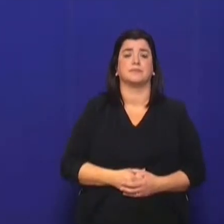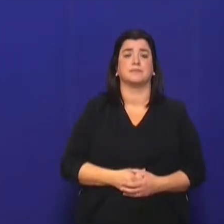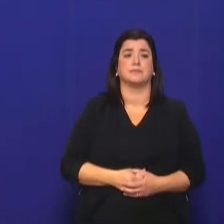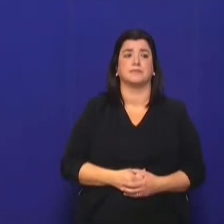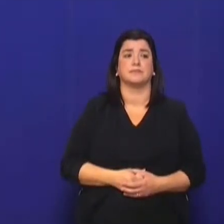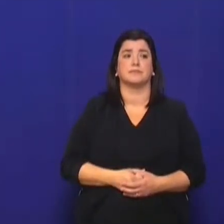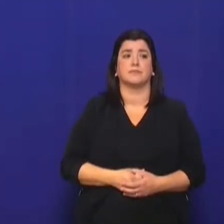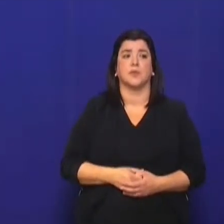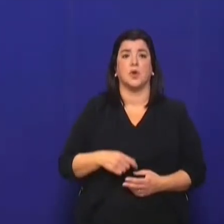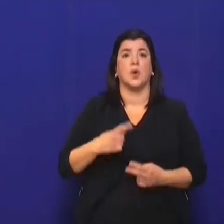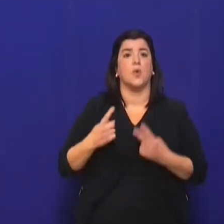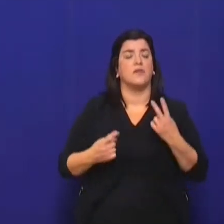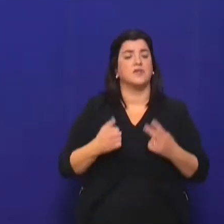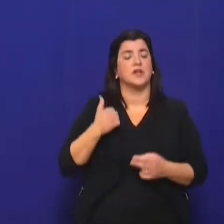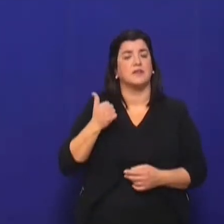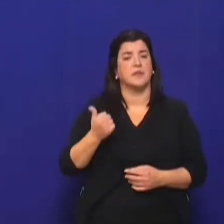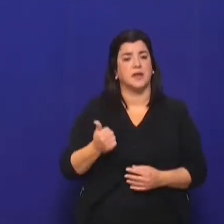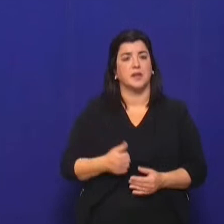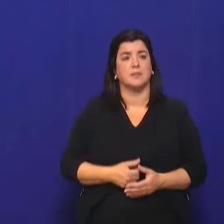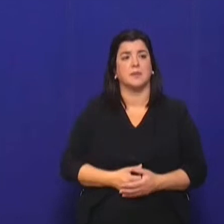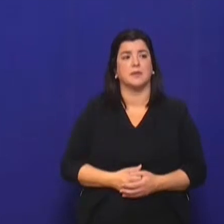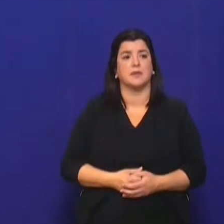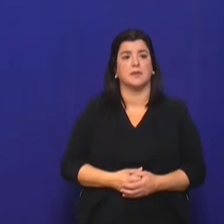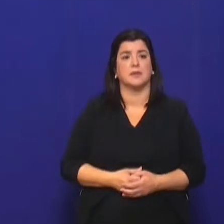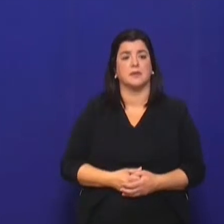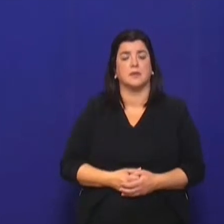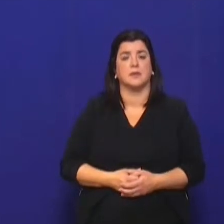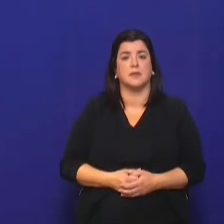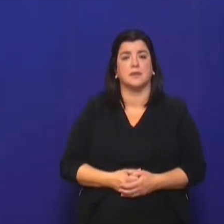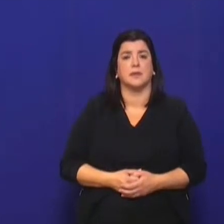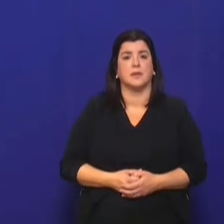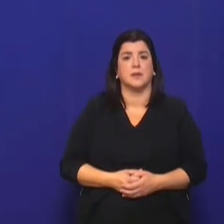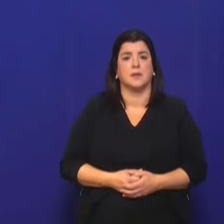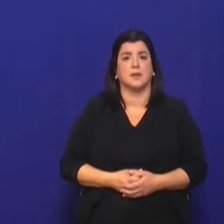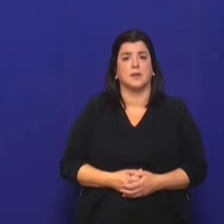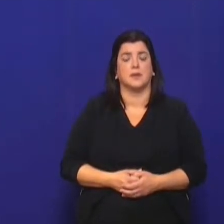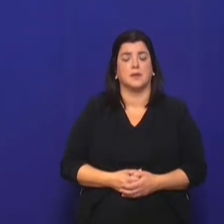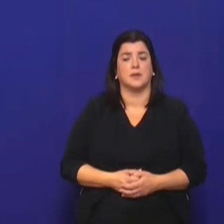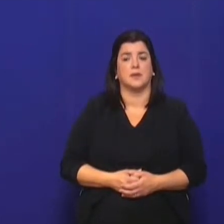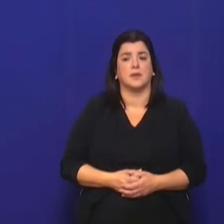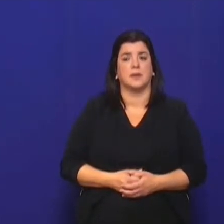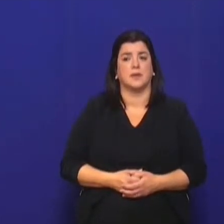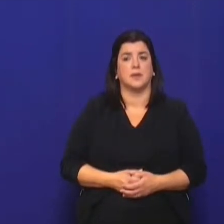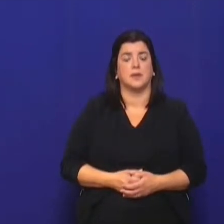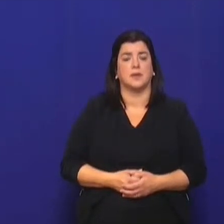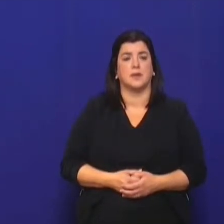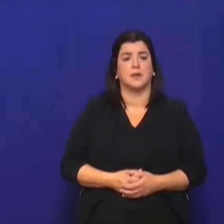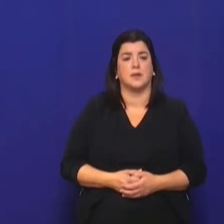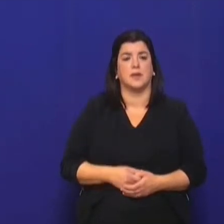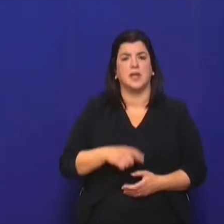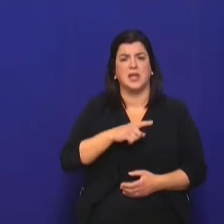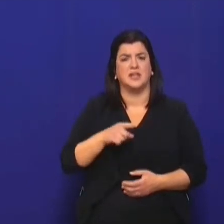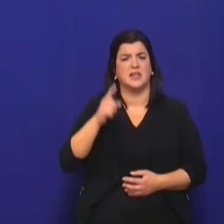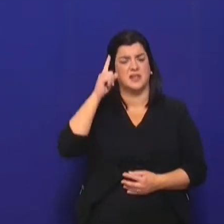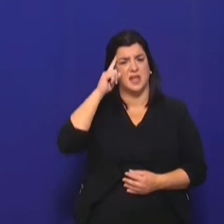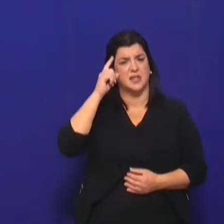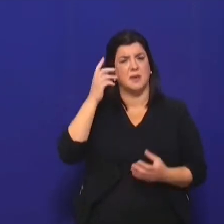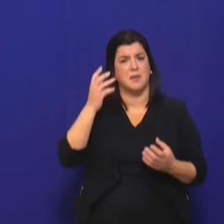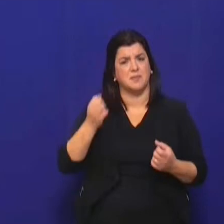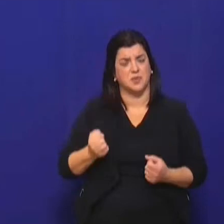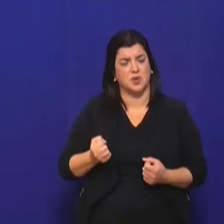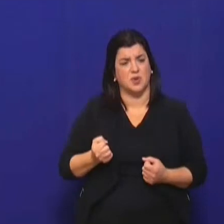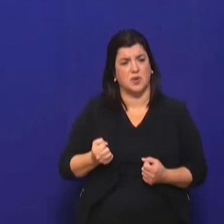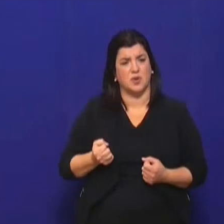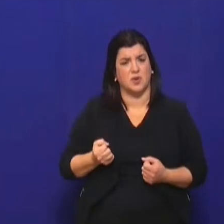Għarna f'senar tajjeb, Professor Gawci, Jessica Rena mit-Times of Malta. Professor, taħseb li għandhom jiddaħlu forsi